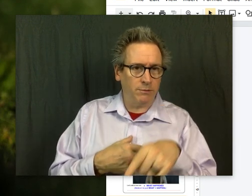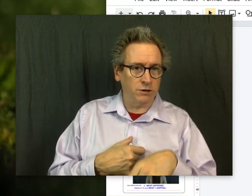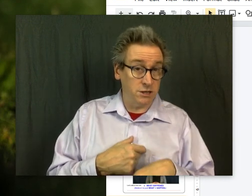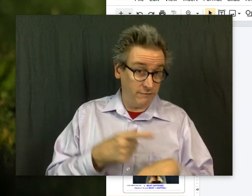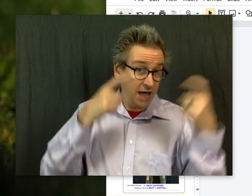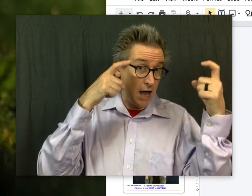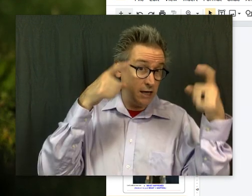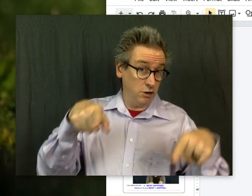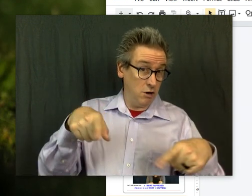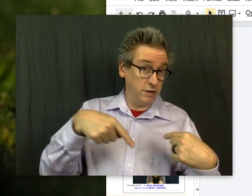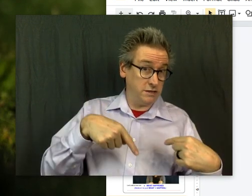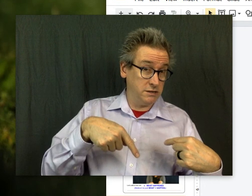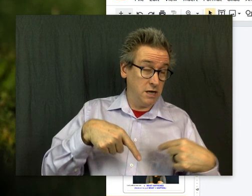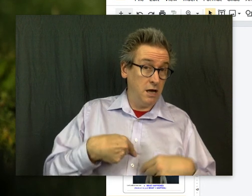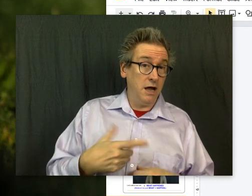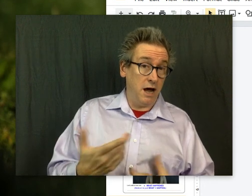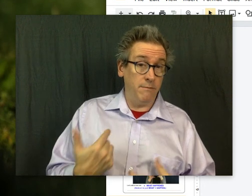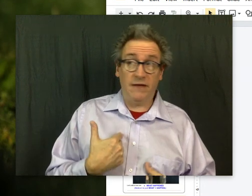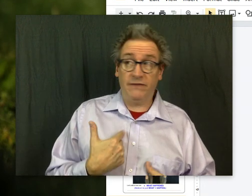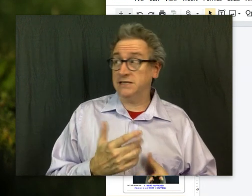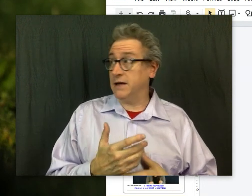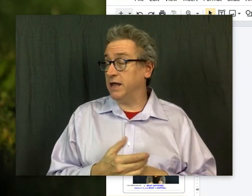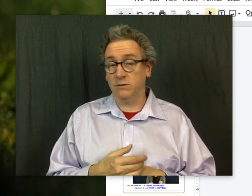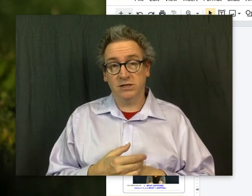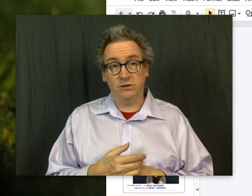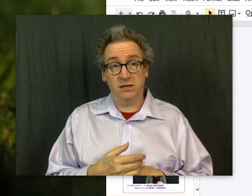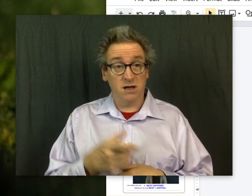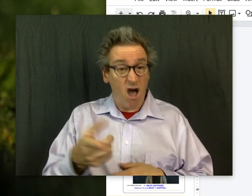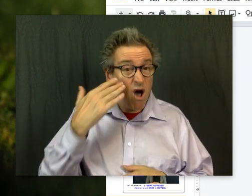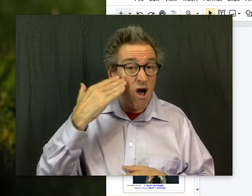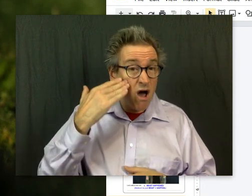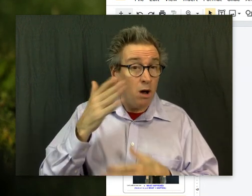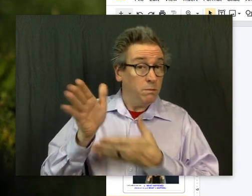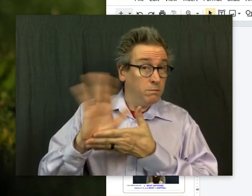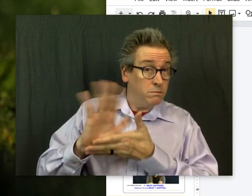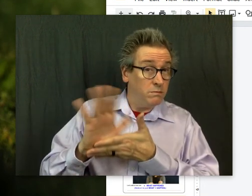with the person of, hey, you know this? And the example I always use is,